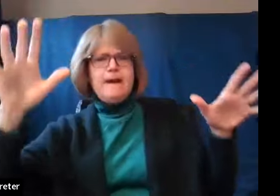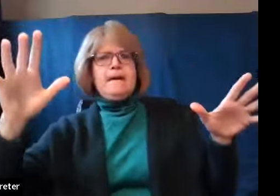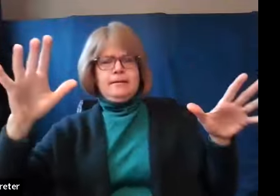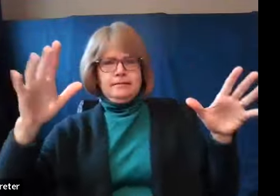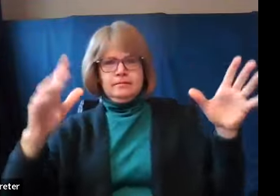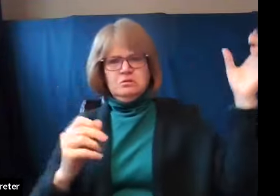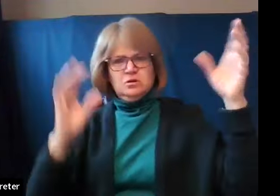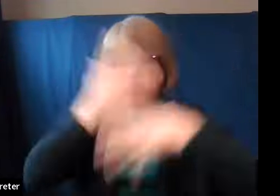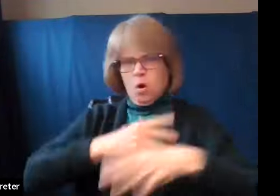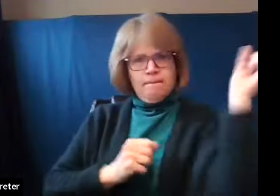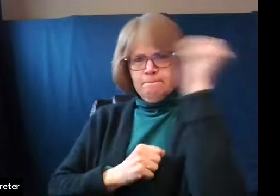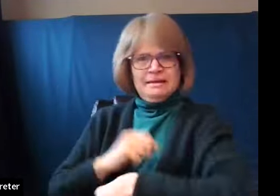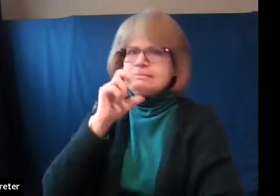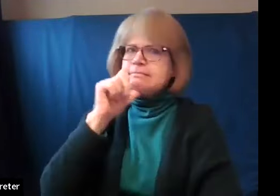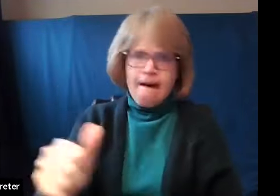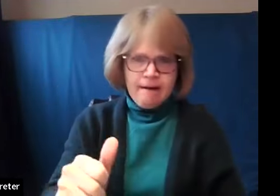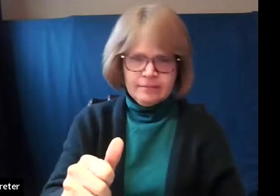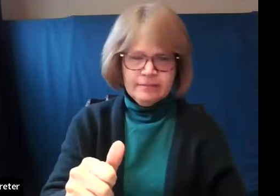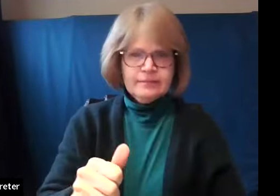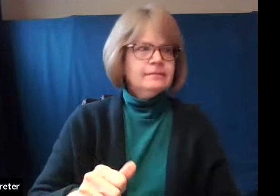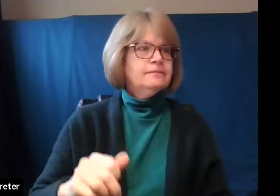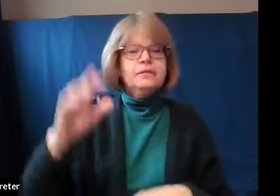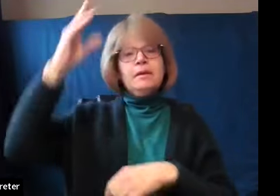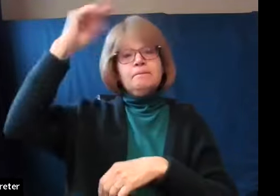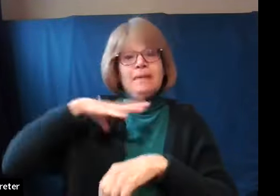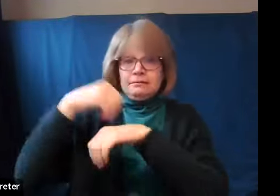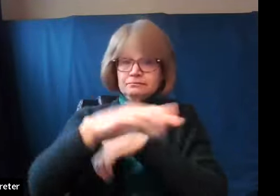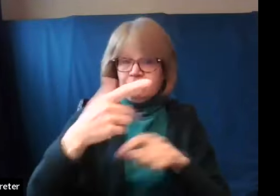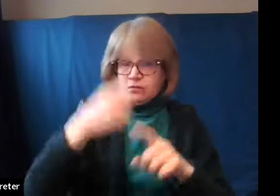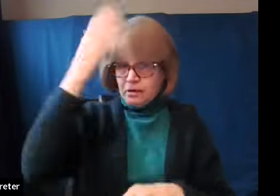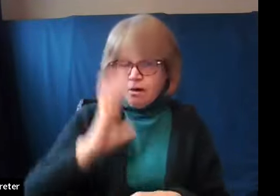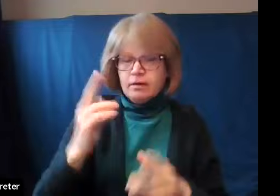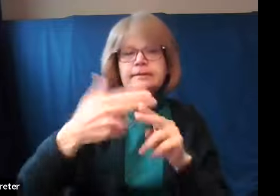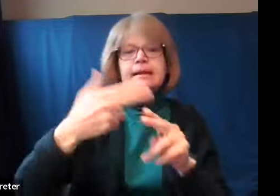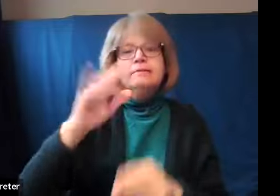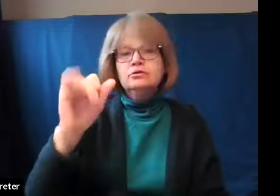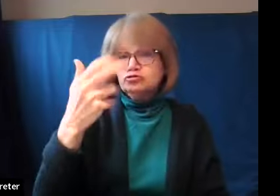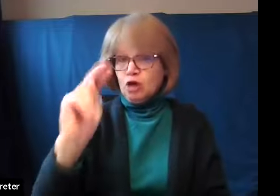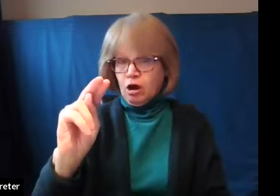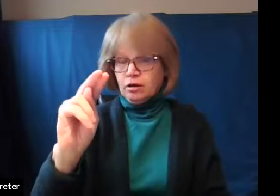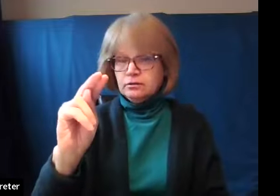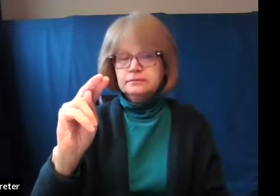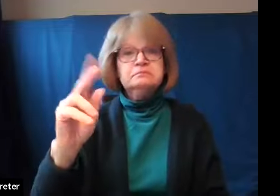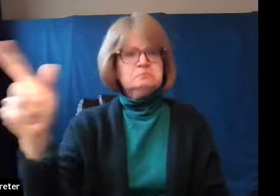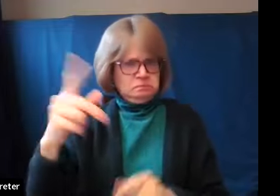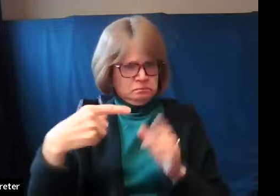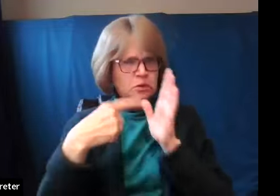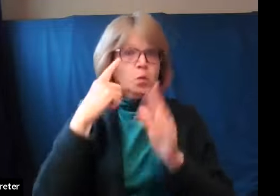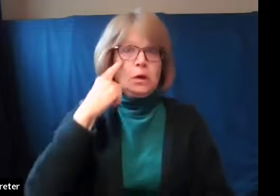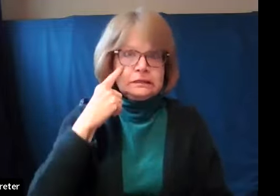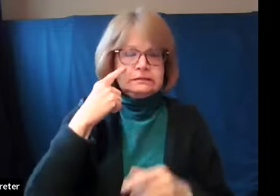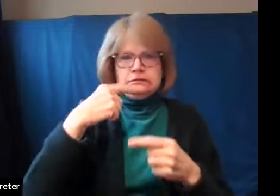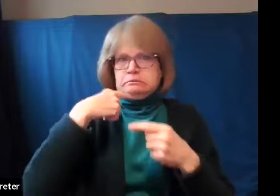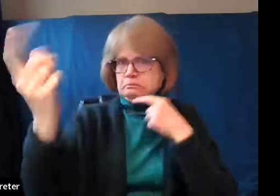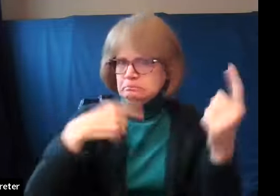overcome it. There was a man sent from God whose name was John. He came as a witness to testify to the light so that